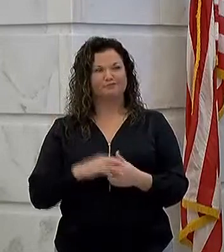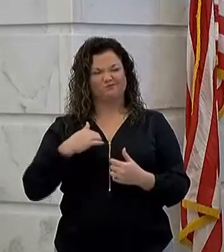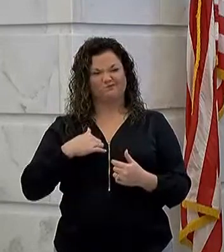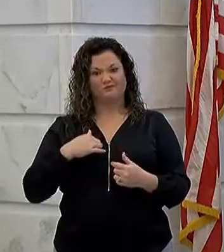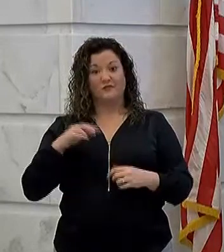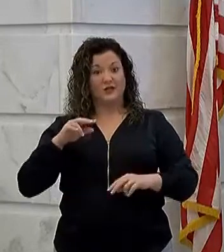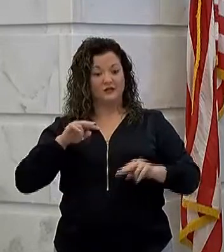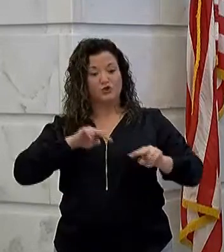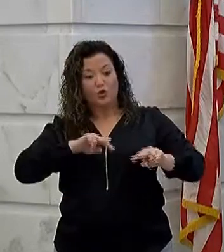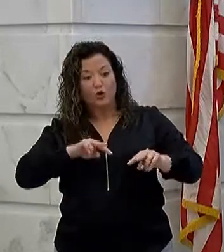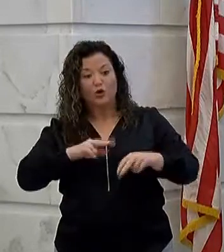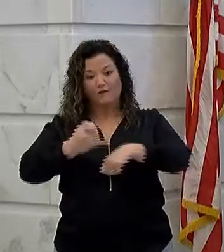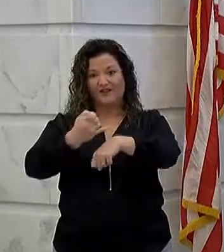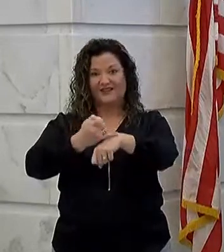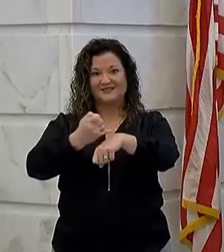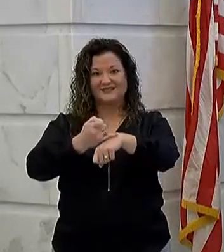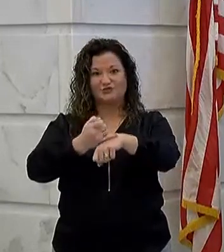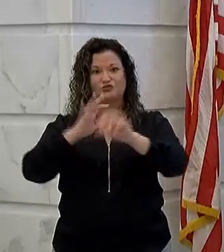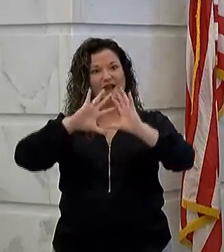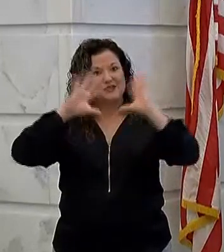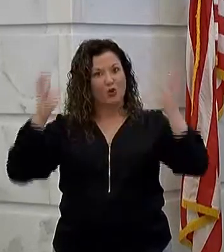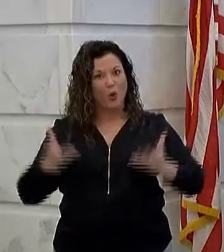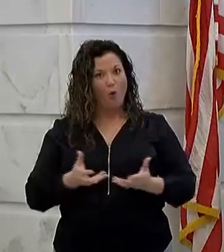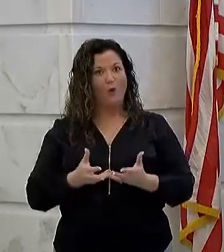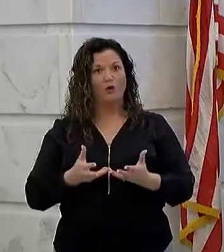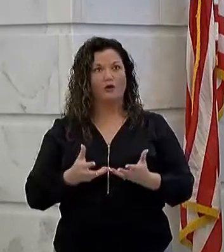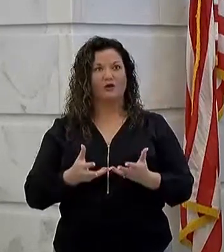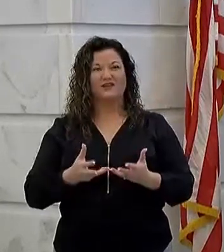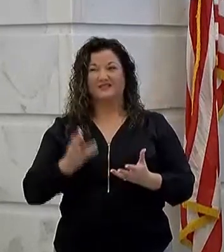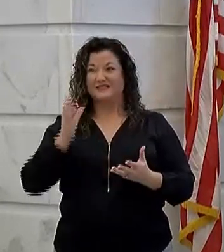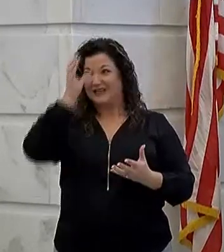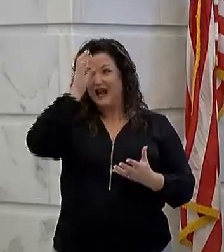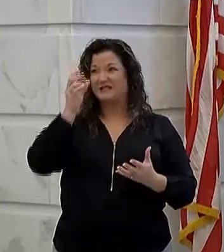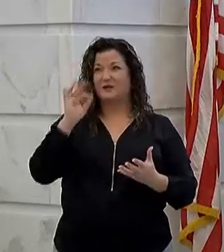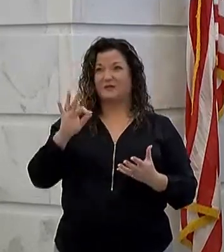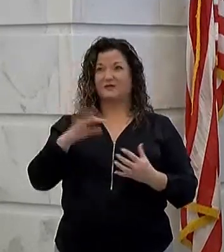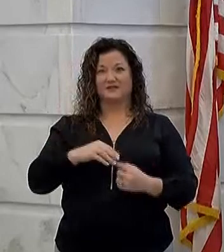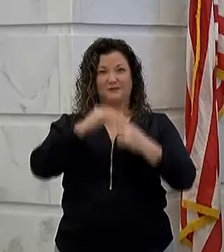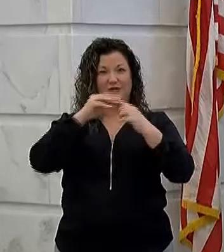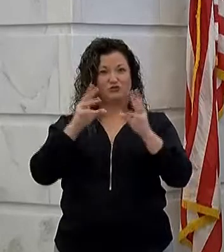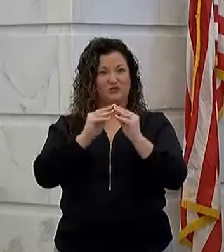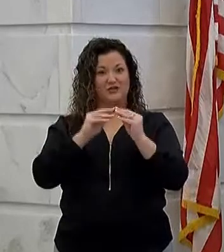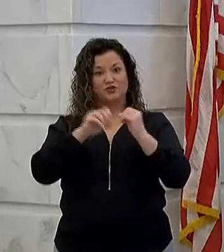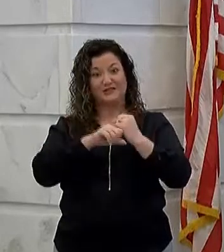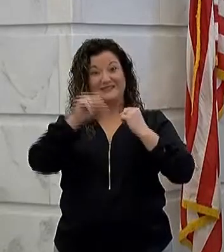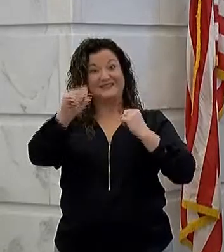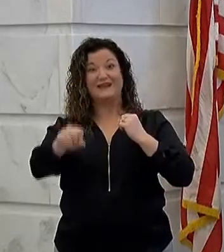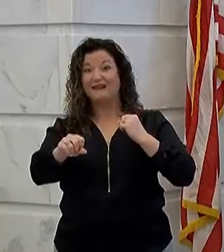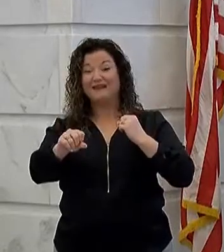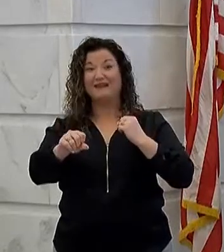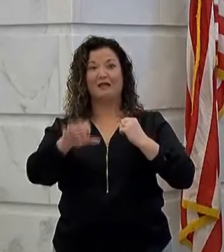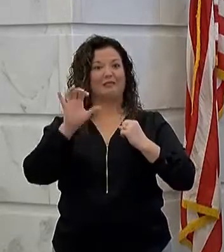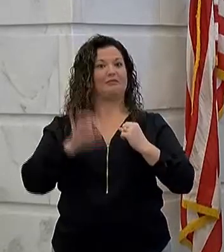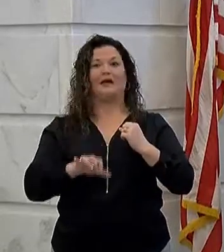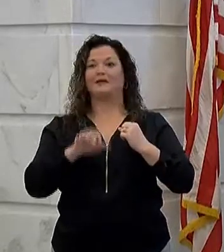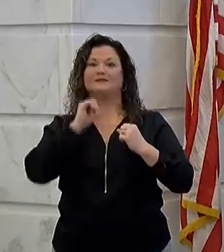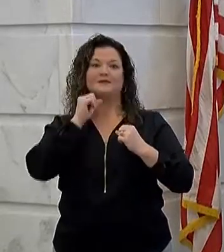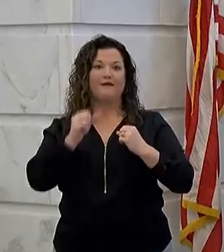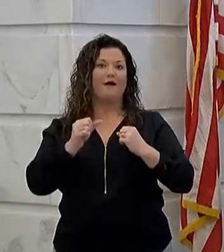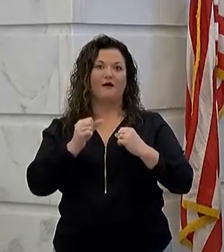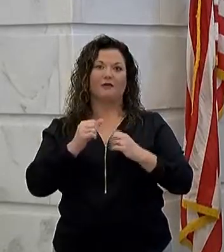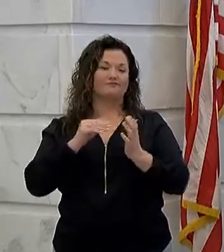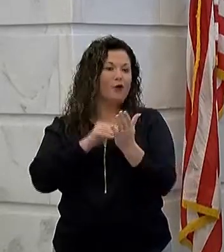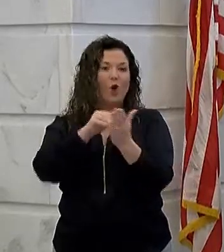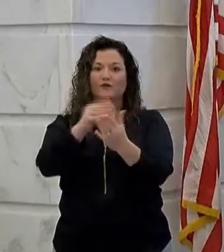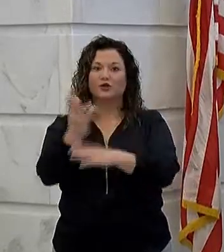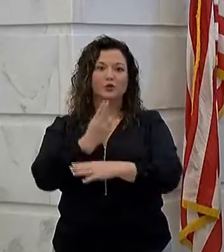look after the institution as a whole. And the idea of extending special sessions is not something that has widely been